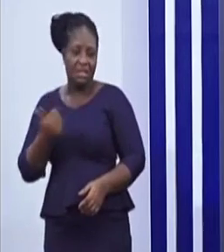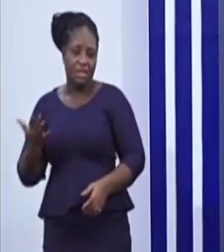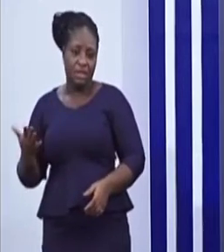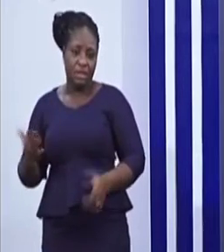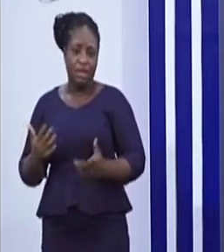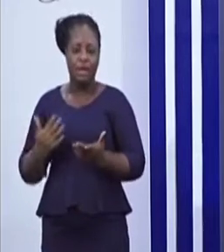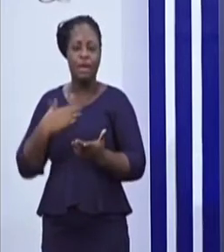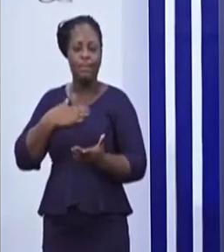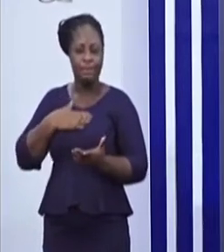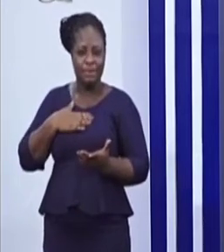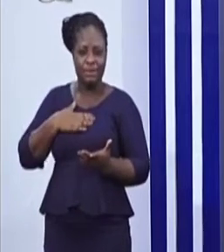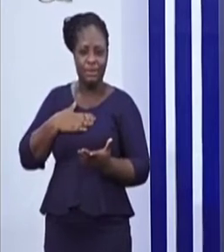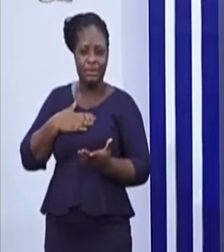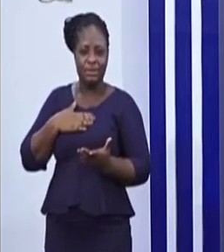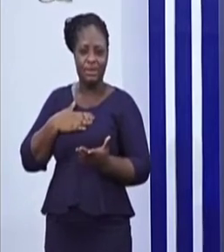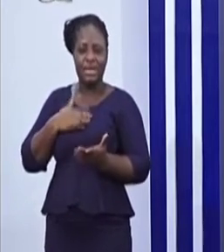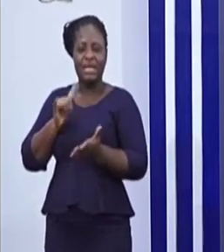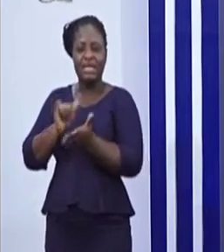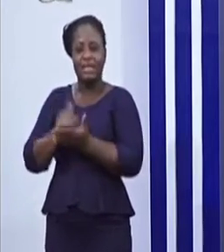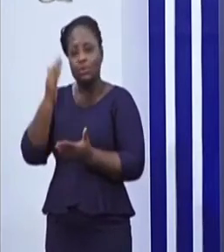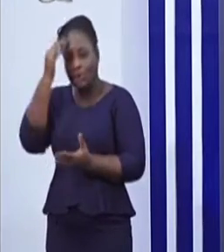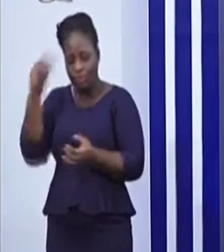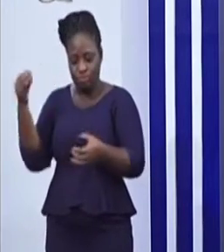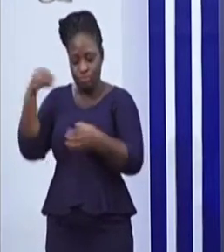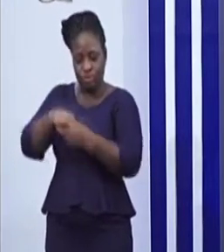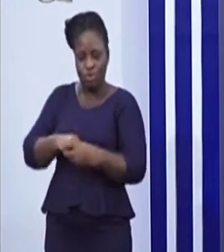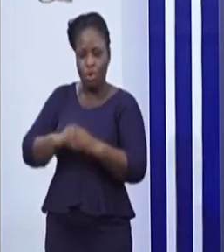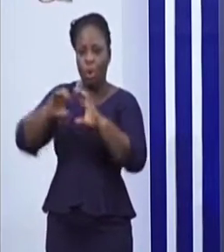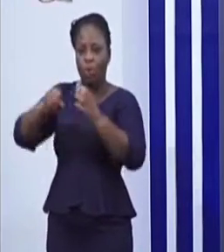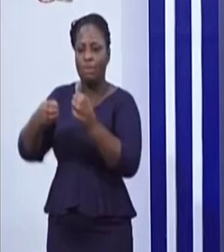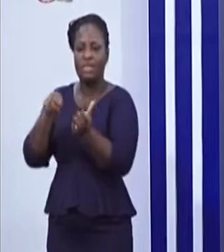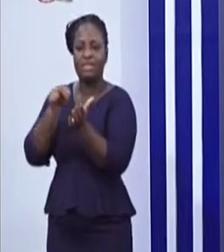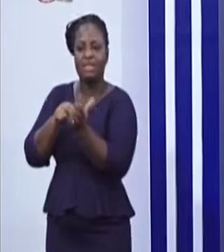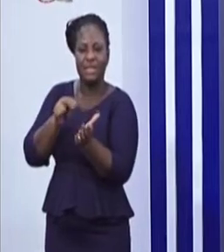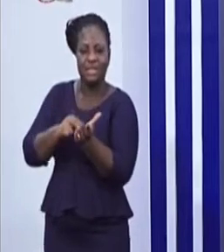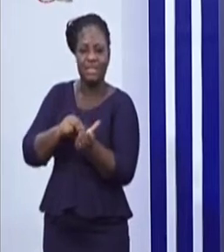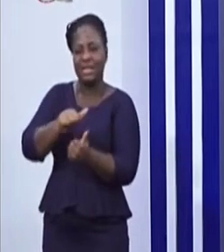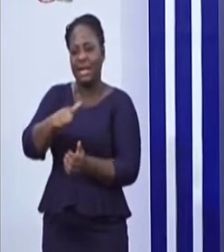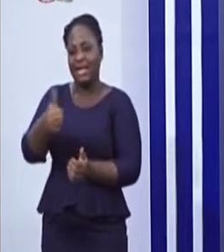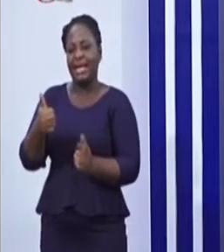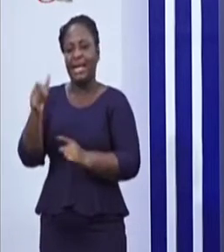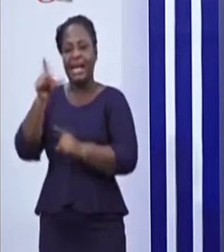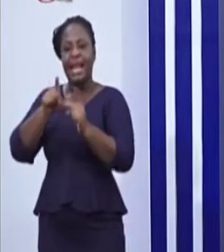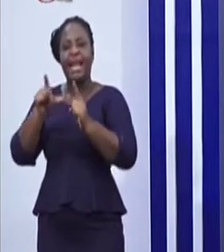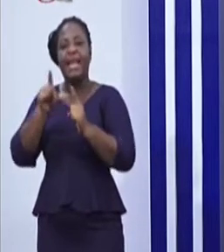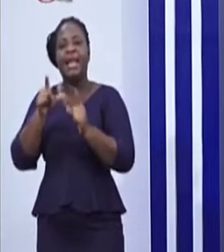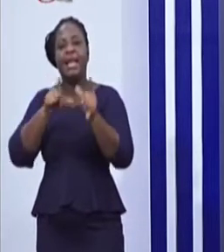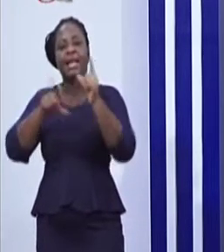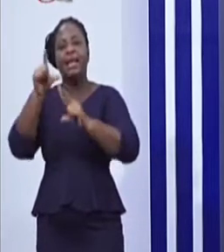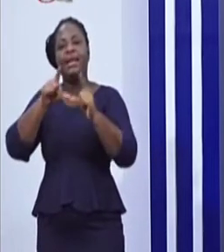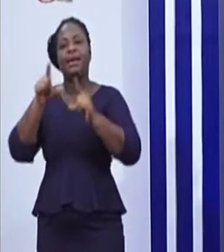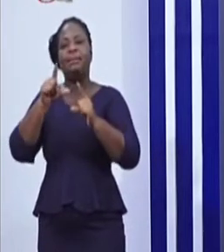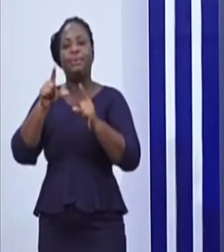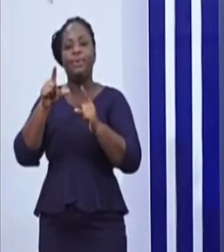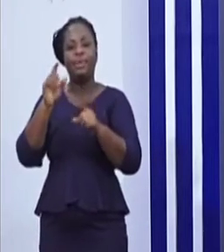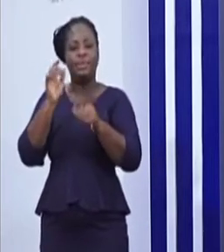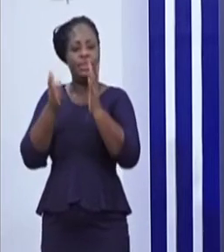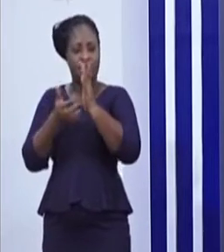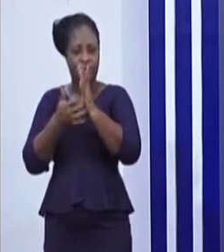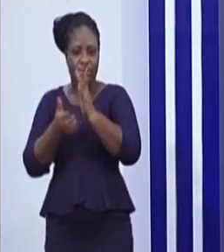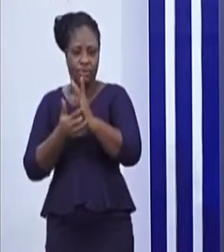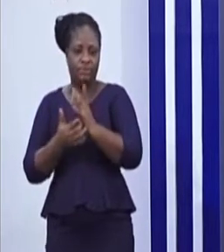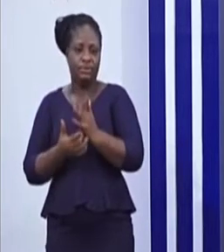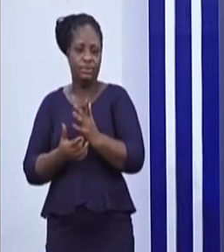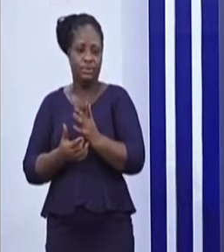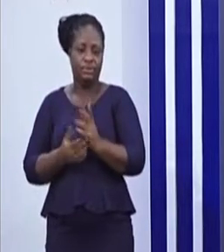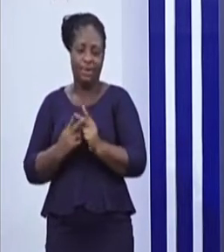all, including the community health nurses, the field epidemiologists, and the lab technologists who are attached to the team to take the